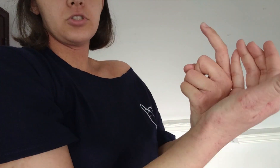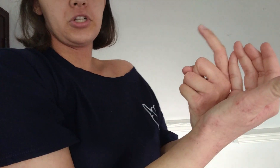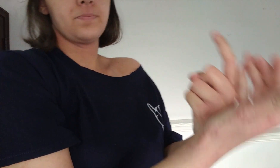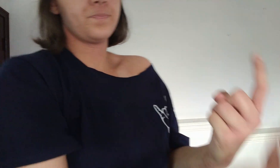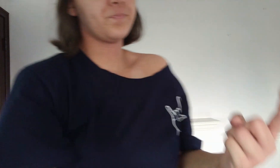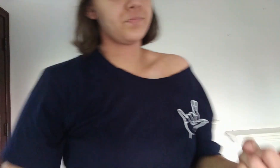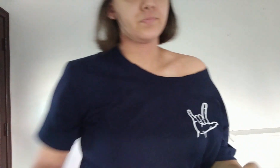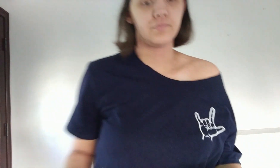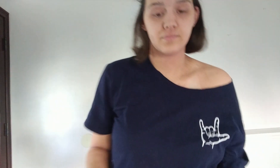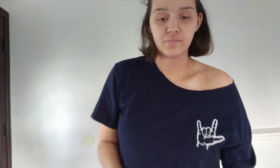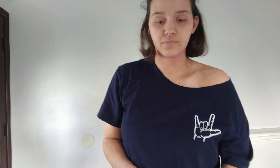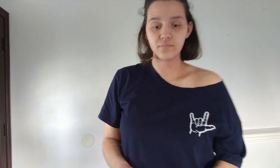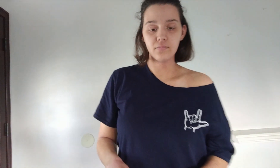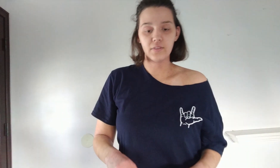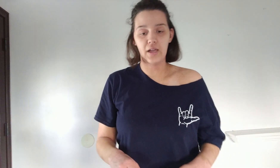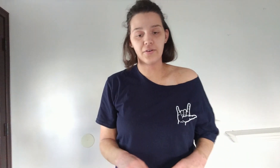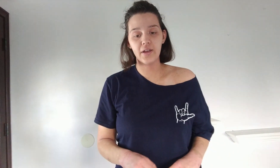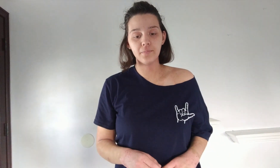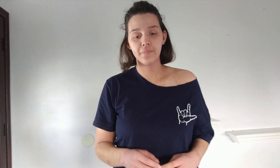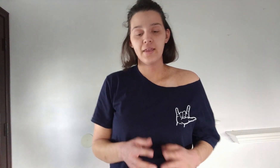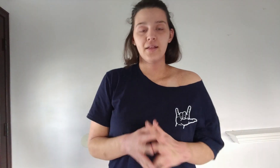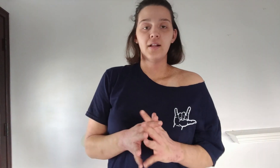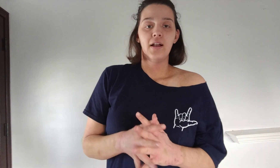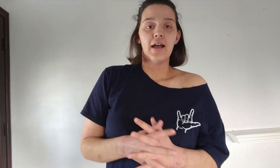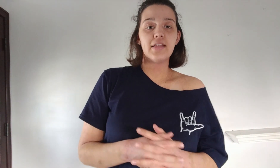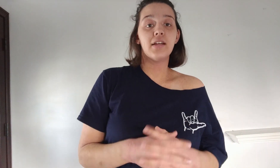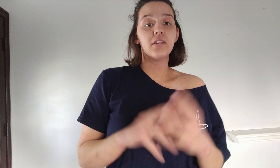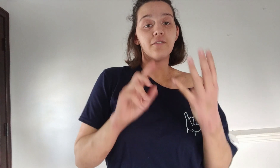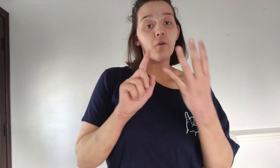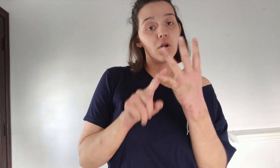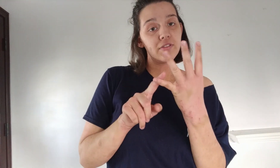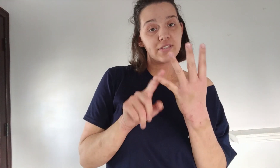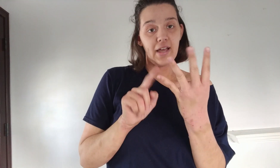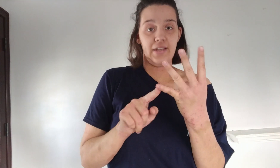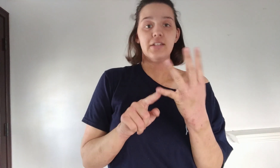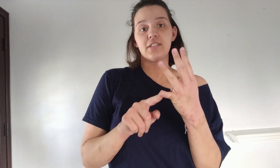culture. Okay? And then the fourth sign is